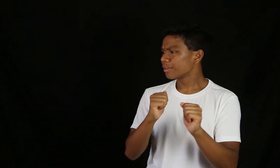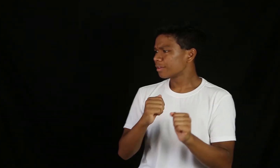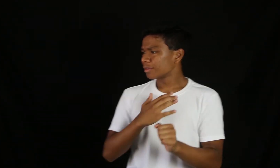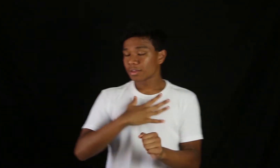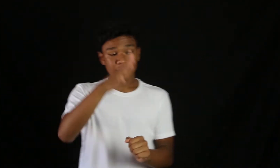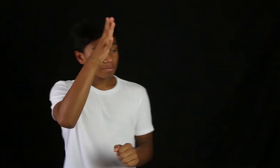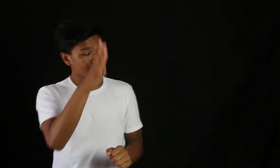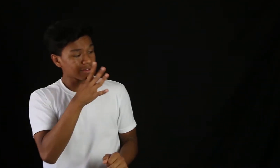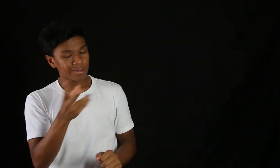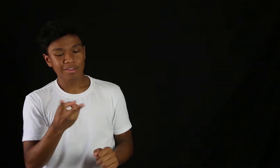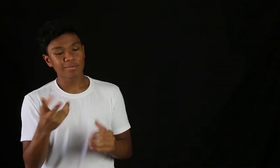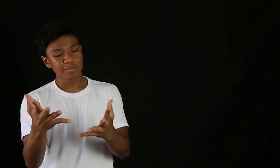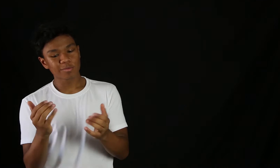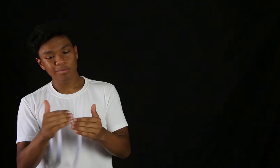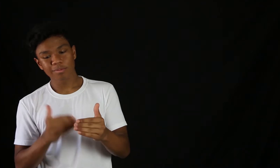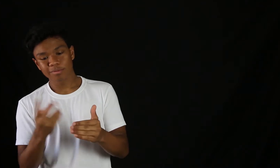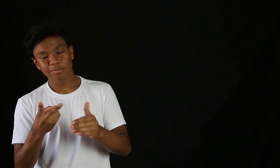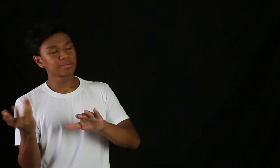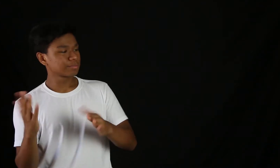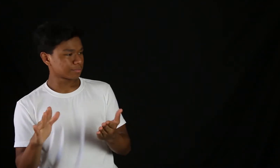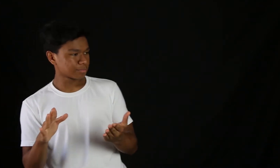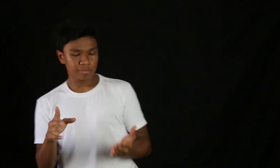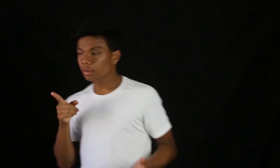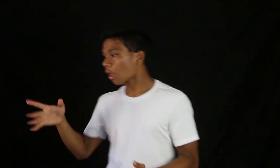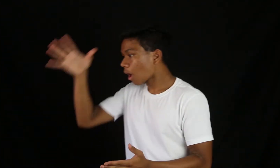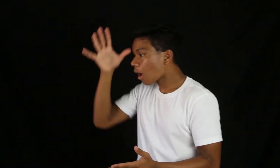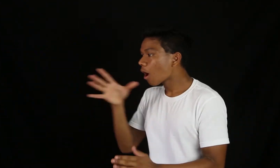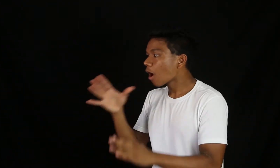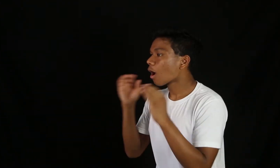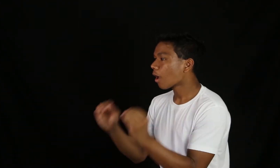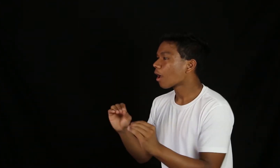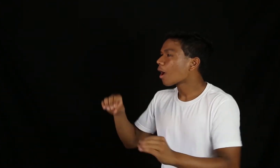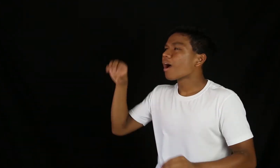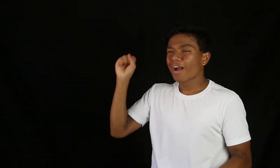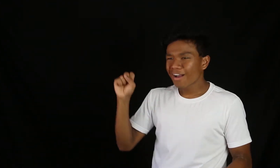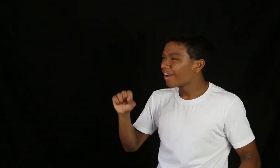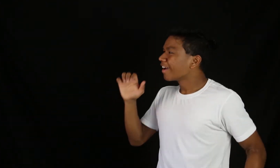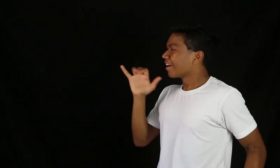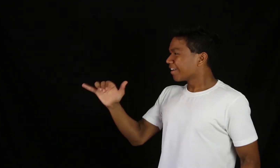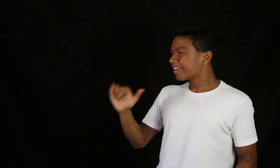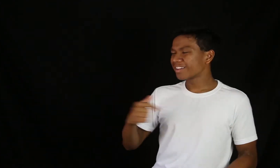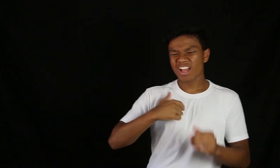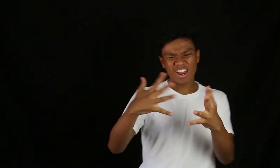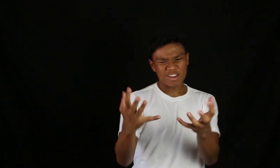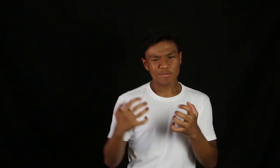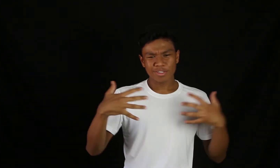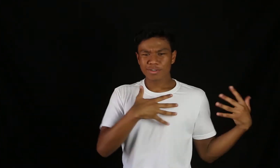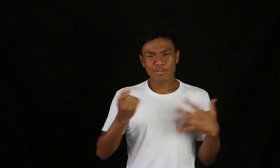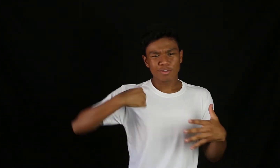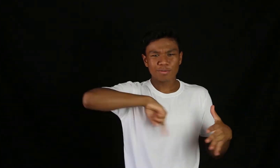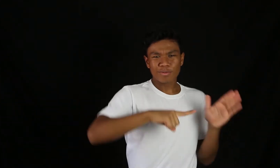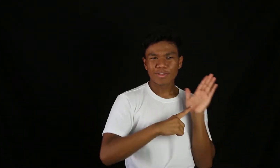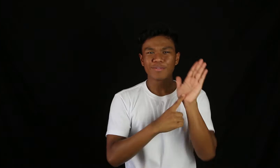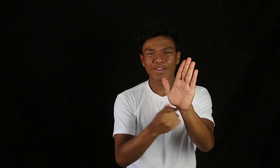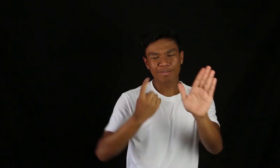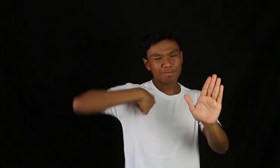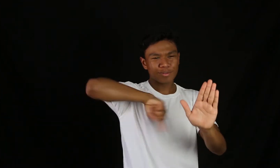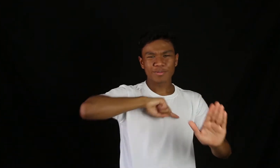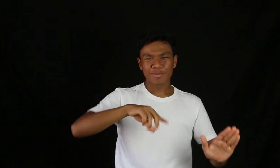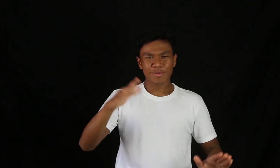fast? It was my parents' dying wish before they passed. You're an orphan. Of course, I'm an orphan. God, I wish there was a war, then we could prove that we're